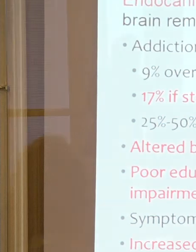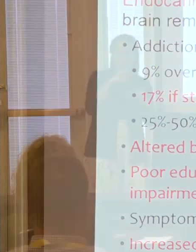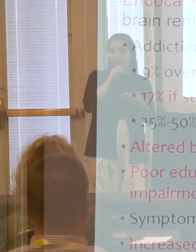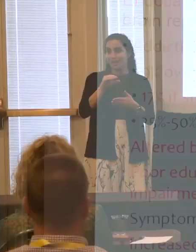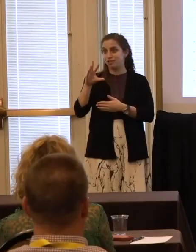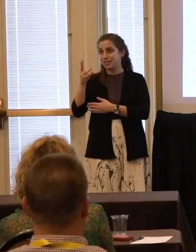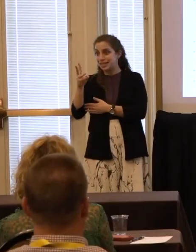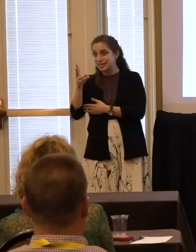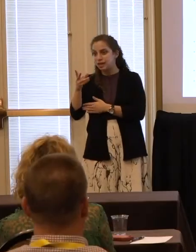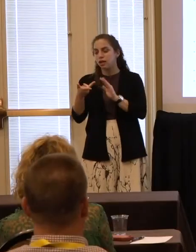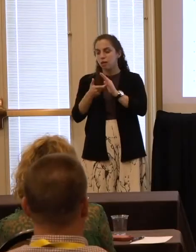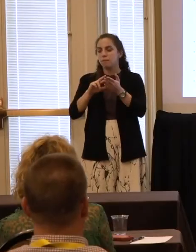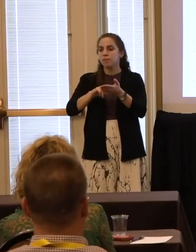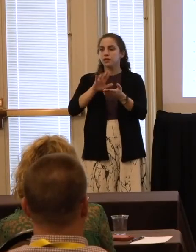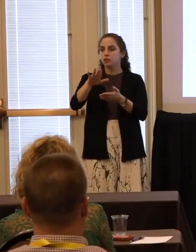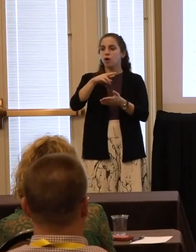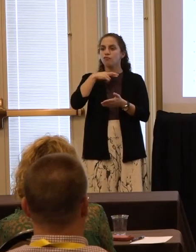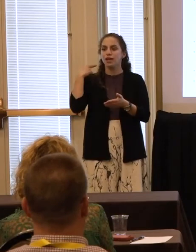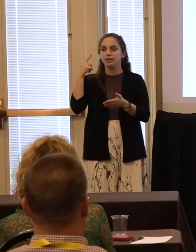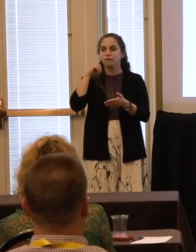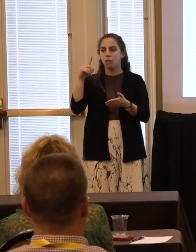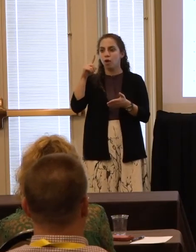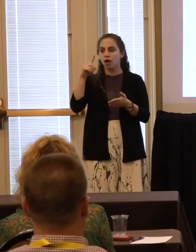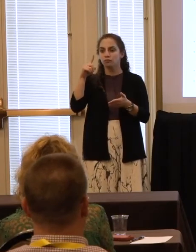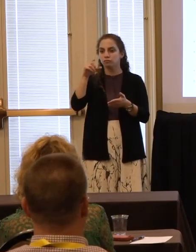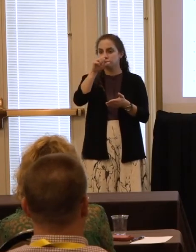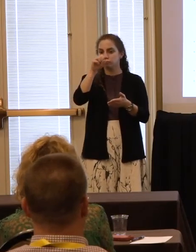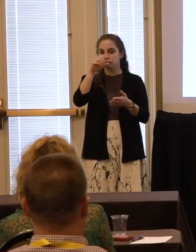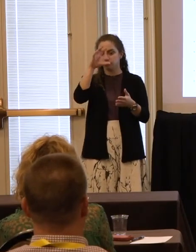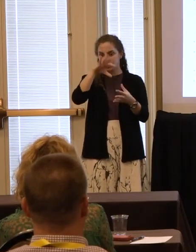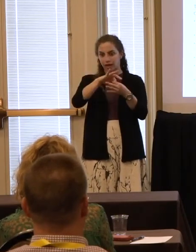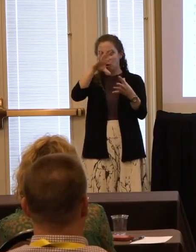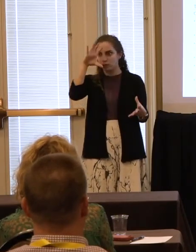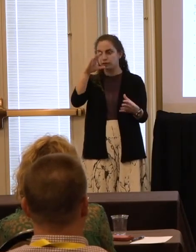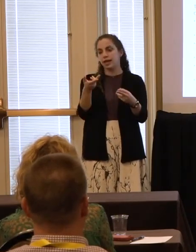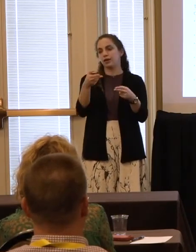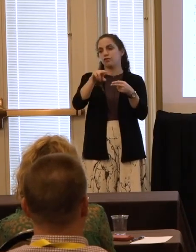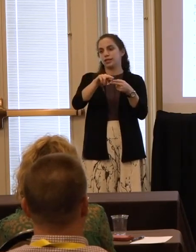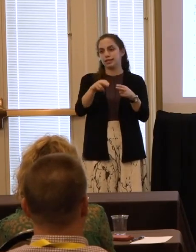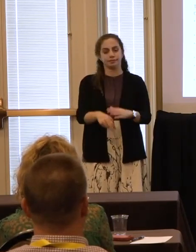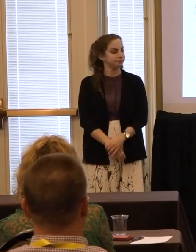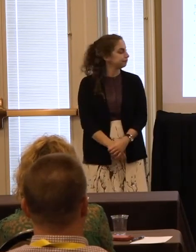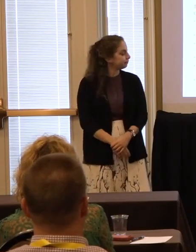16 increases the risk of psychosis.